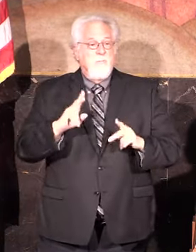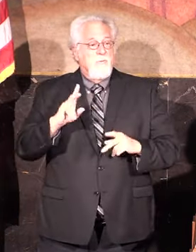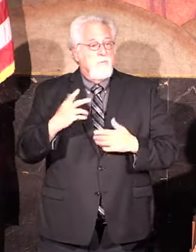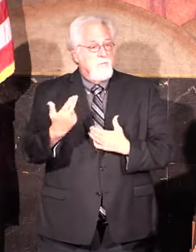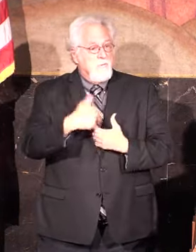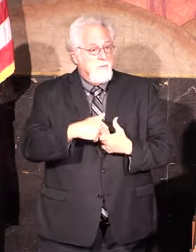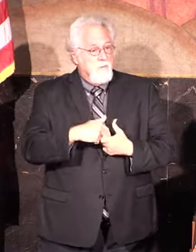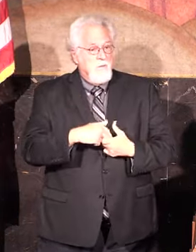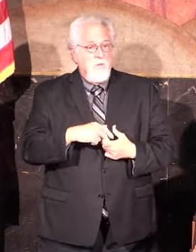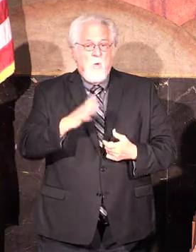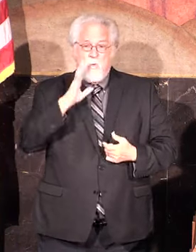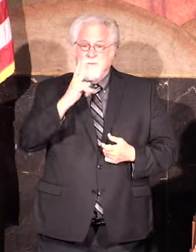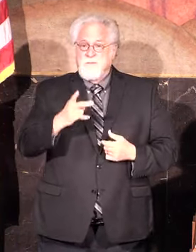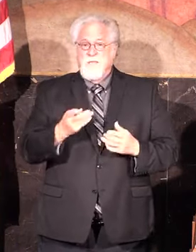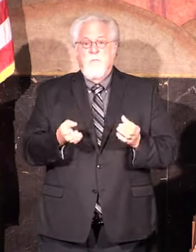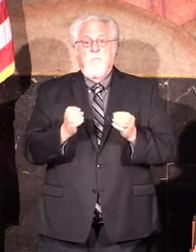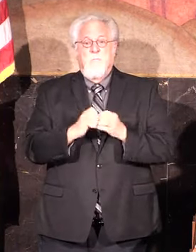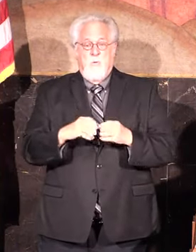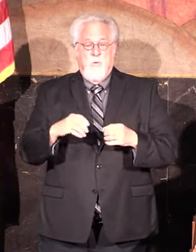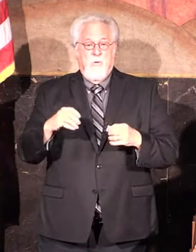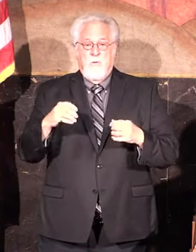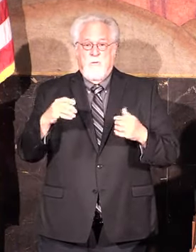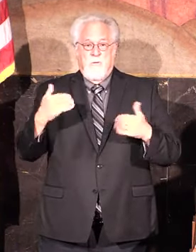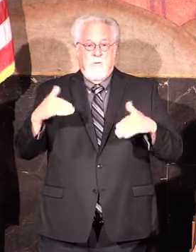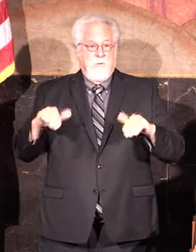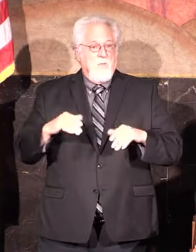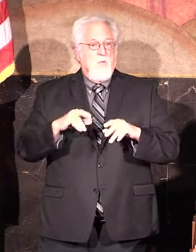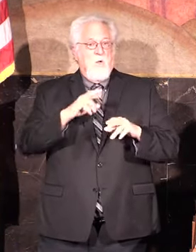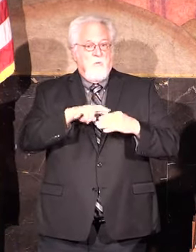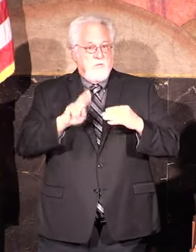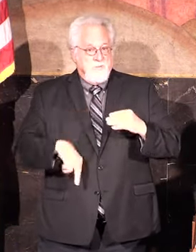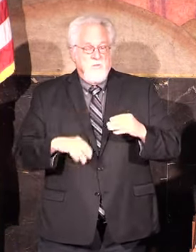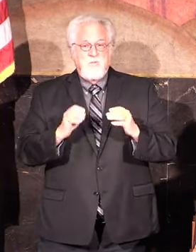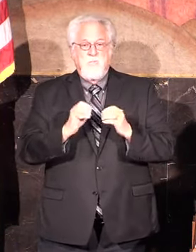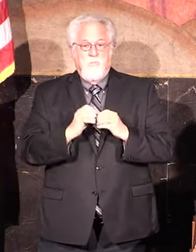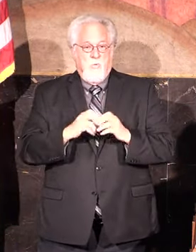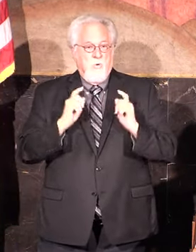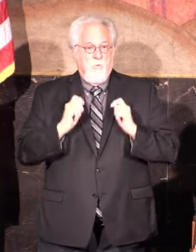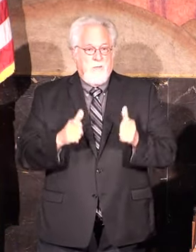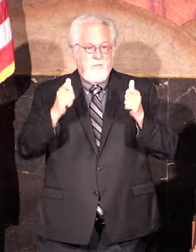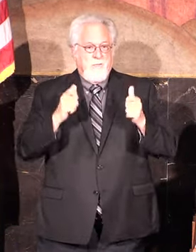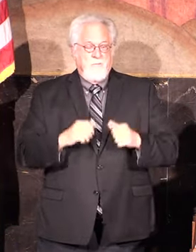part, we would see much more dramatic results much more quickly.